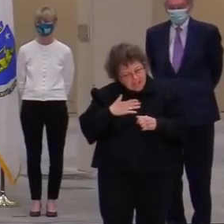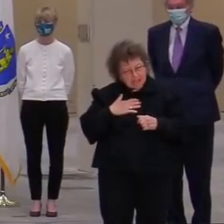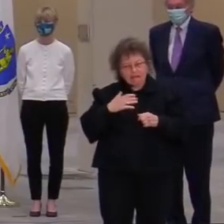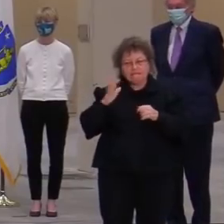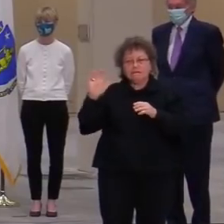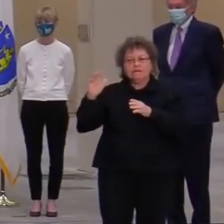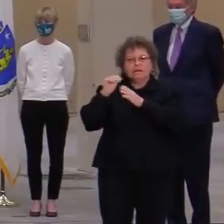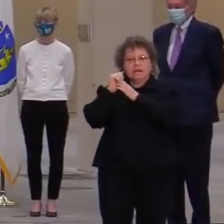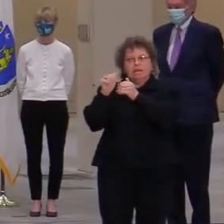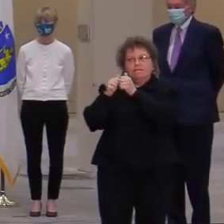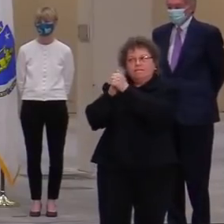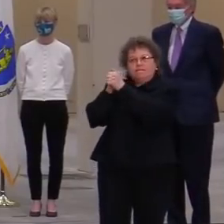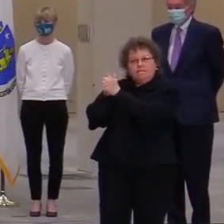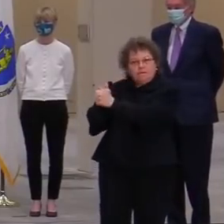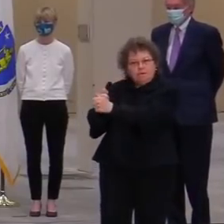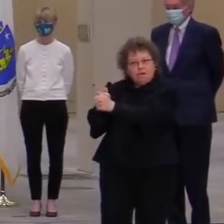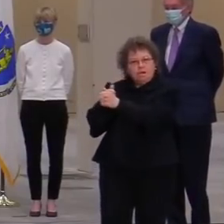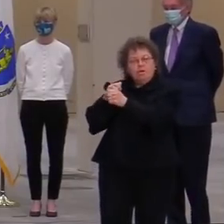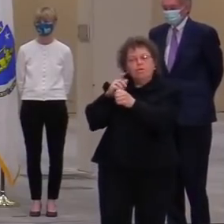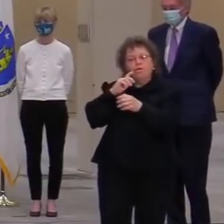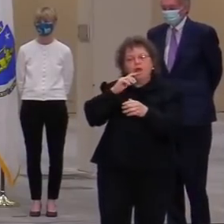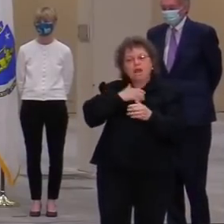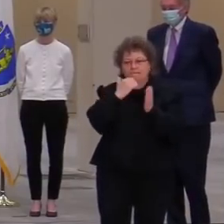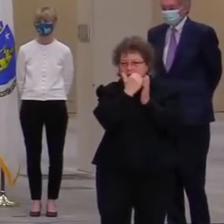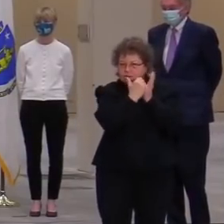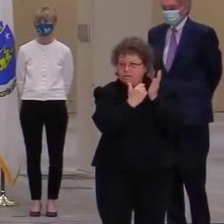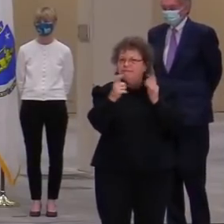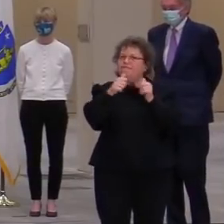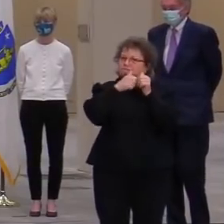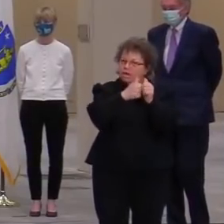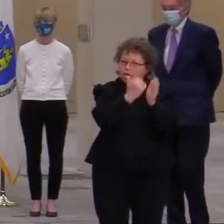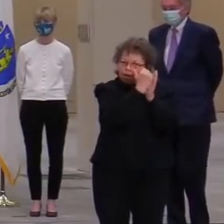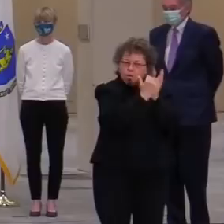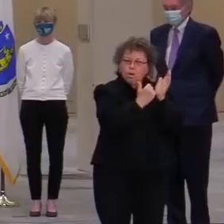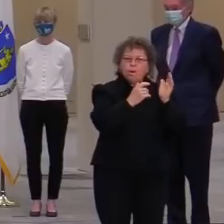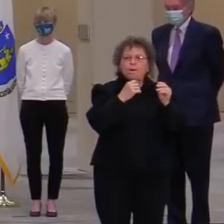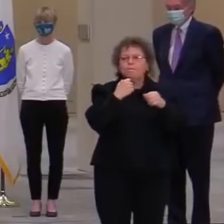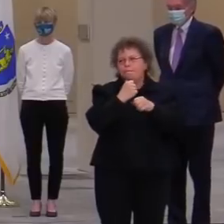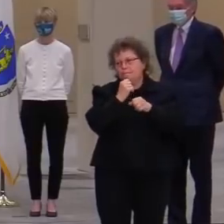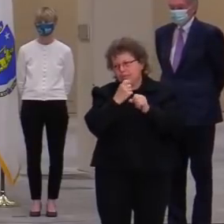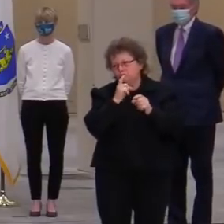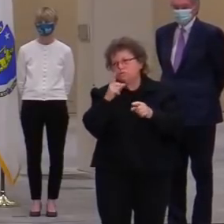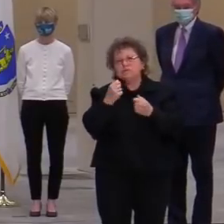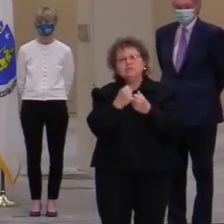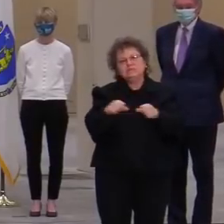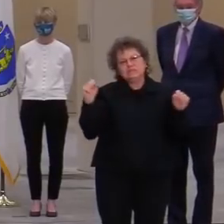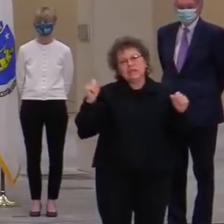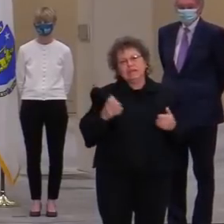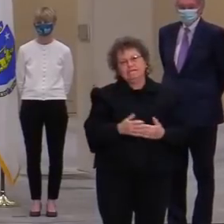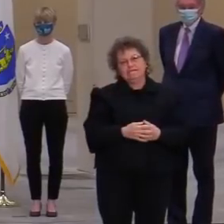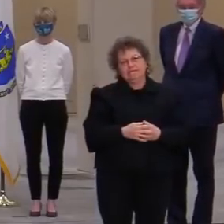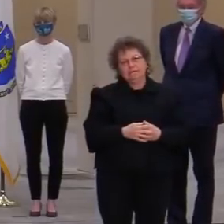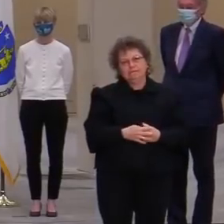remain safe in these settings, and would ask people to follow this guidance to make sure that they're safe in those settings. Thank you.